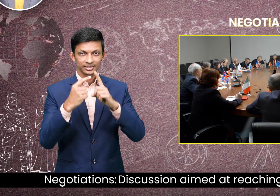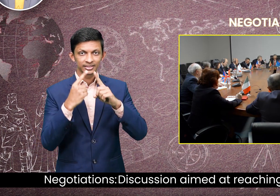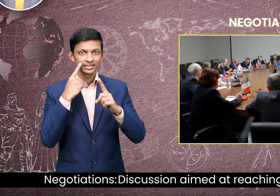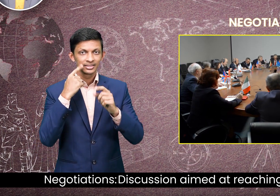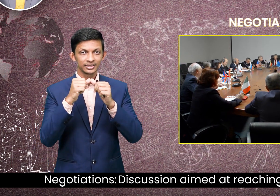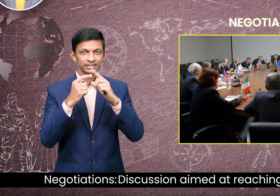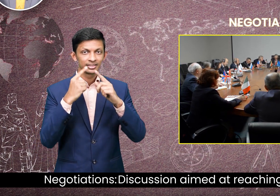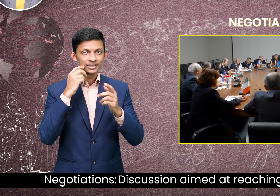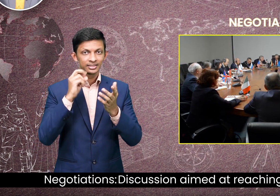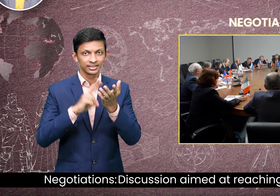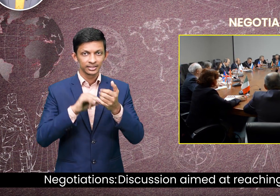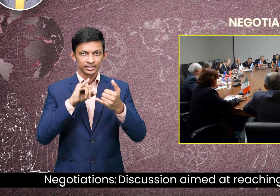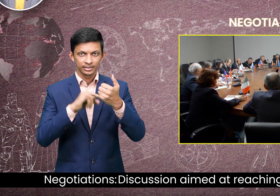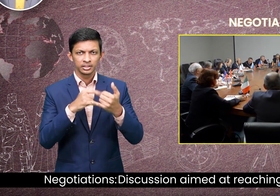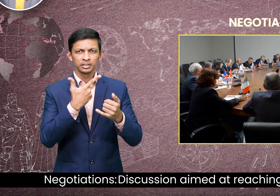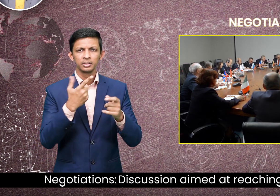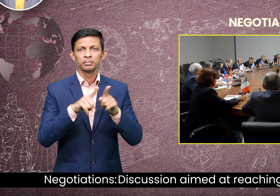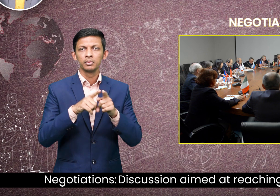Negotiations.